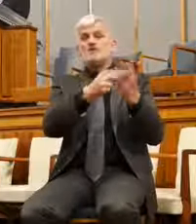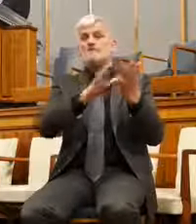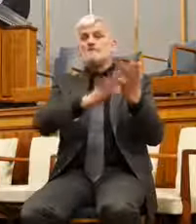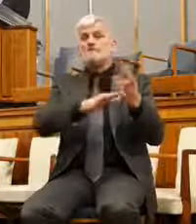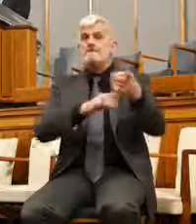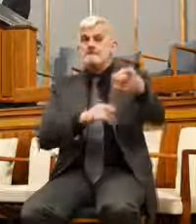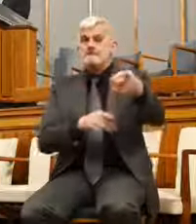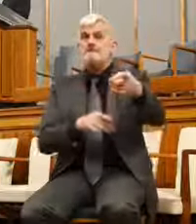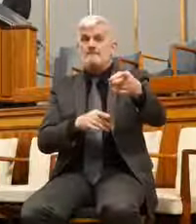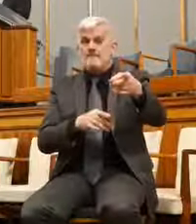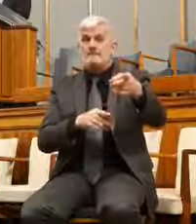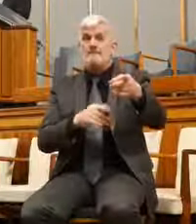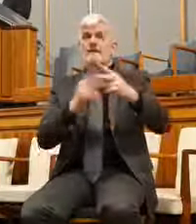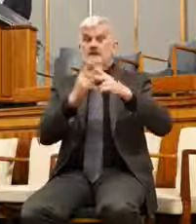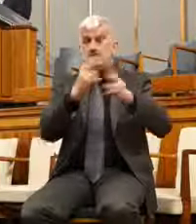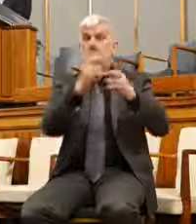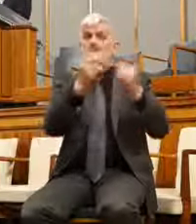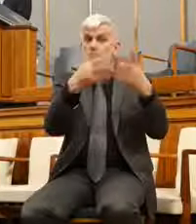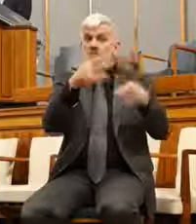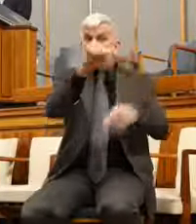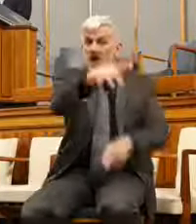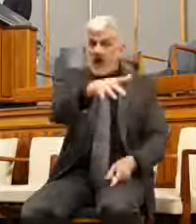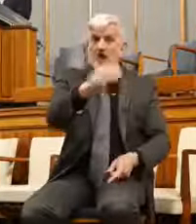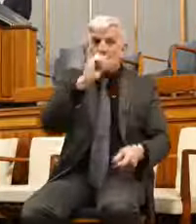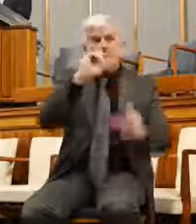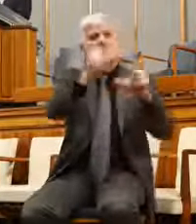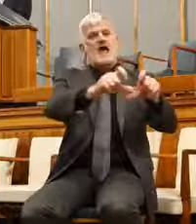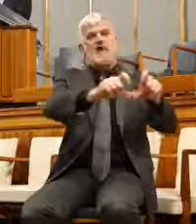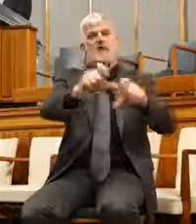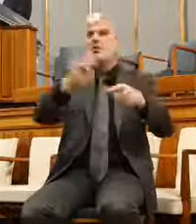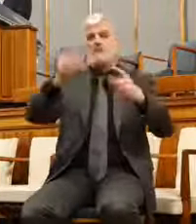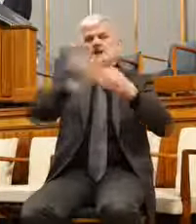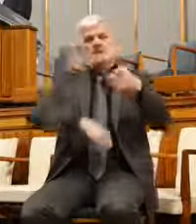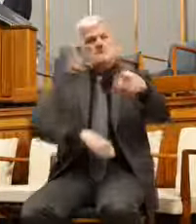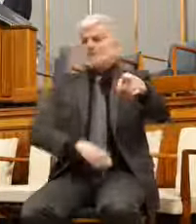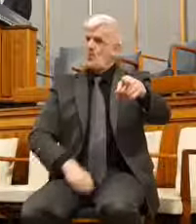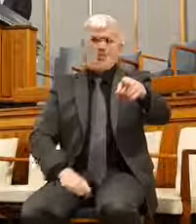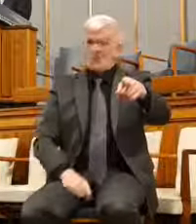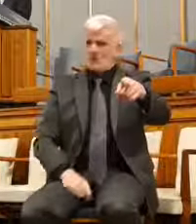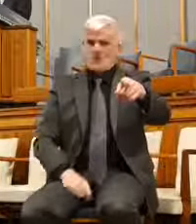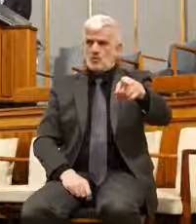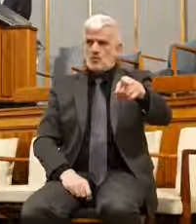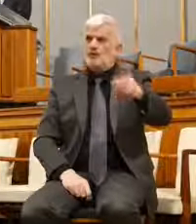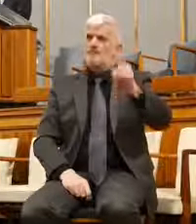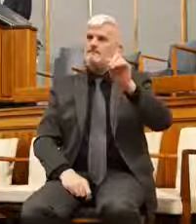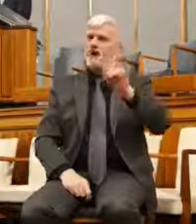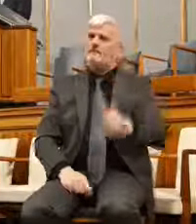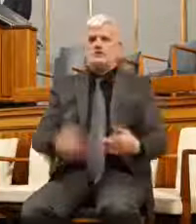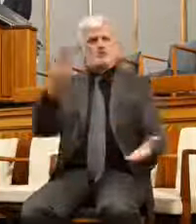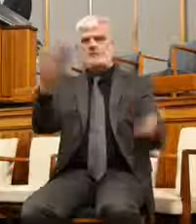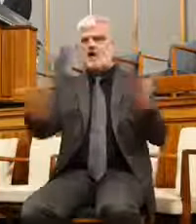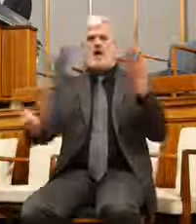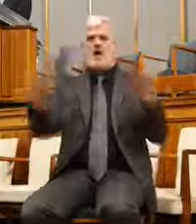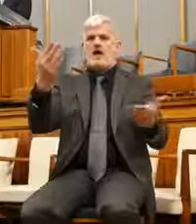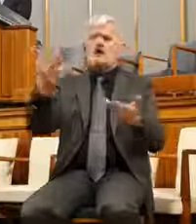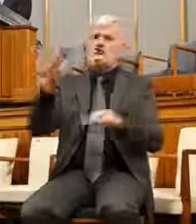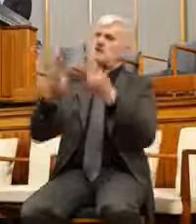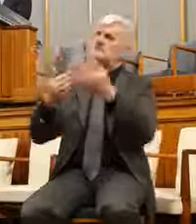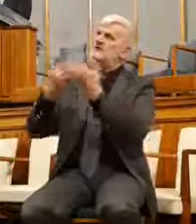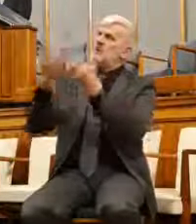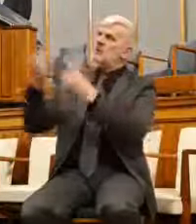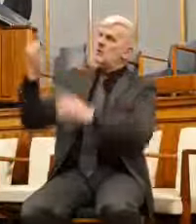day. But I say unto you, that it shall be more tolerable for the land of Sodom in the day of